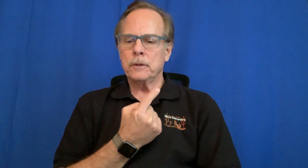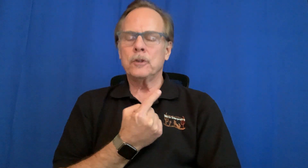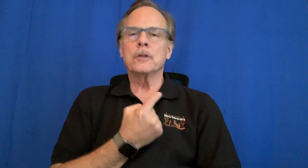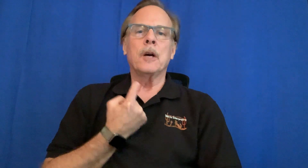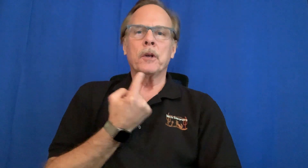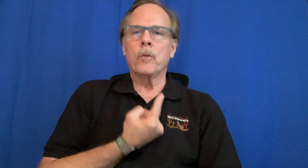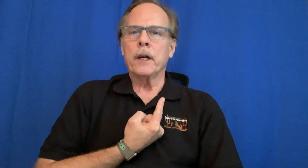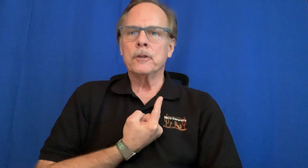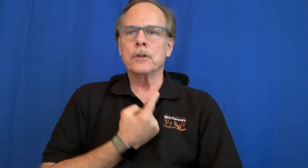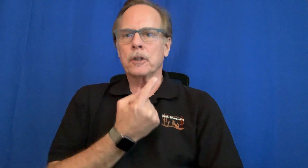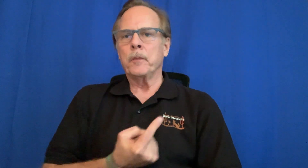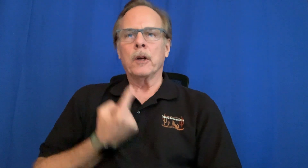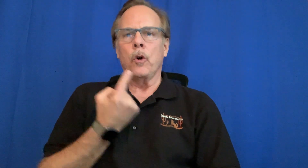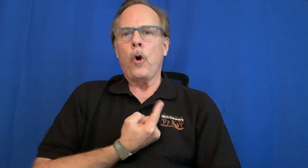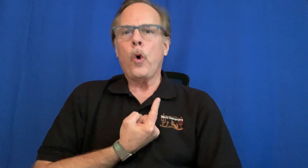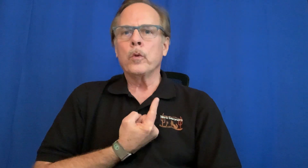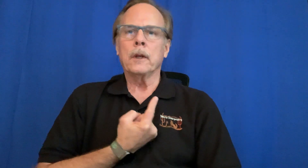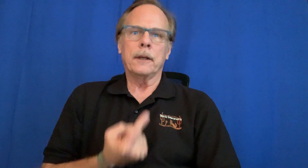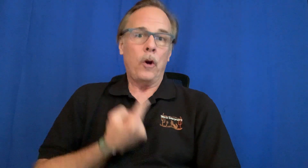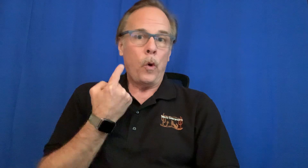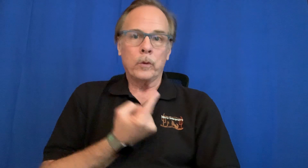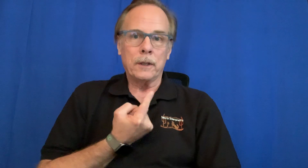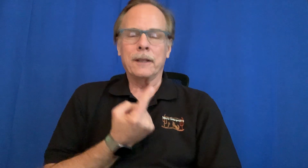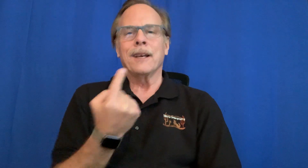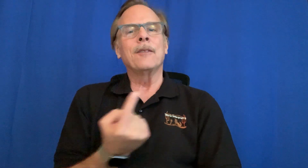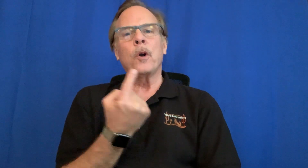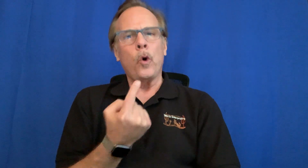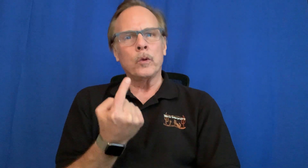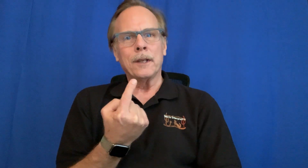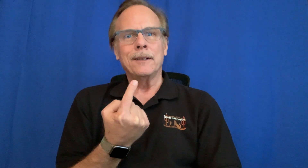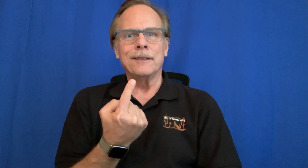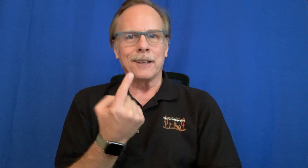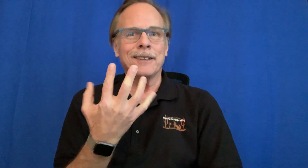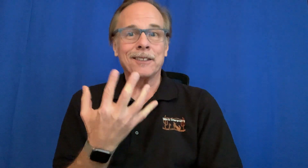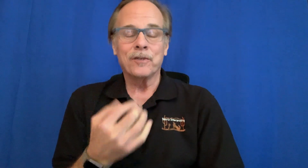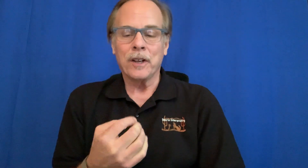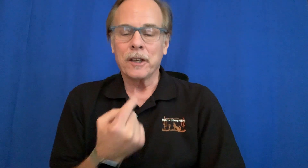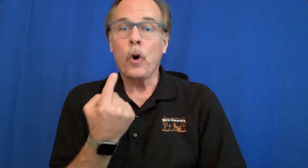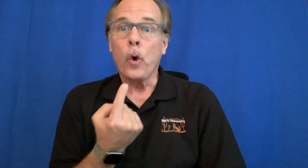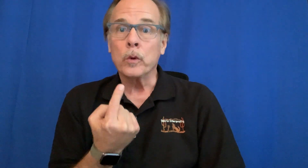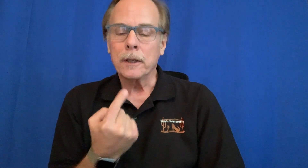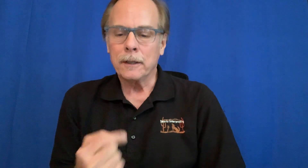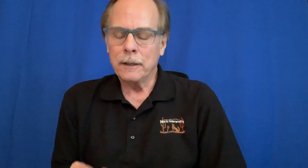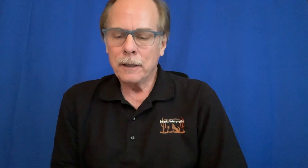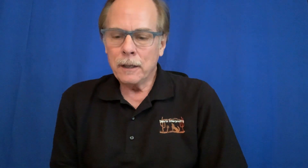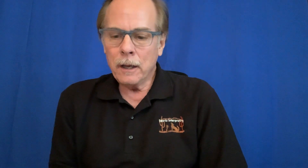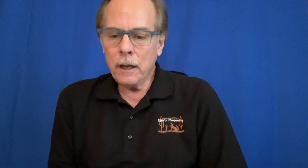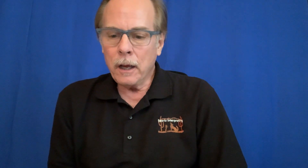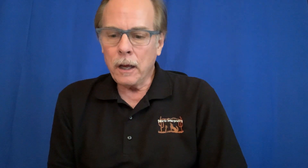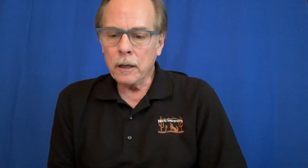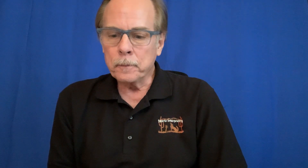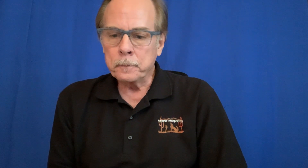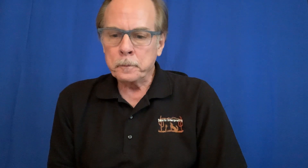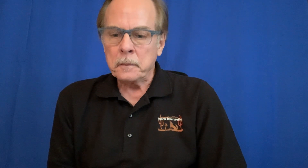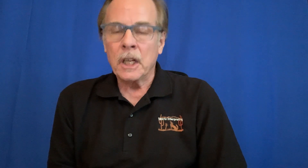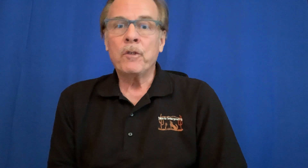she's coming around and just coming only like that. Only like that is fine, only. If you